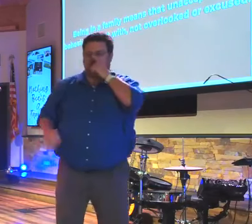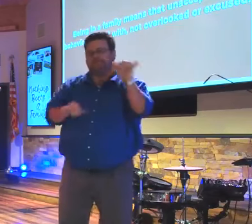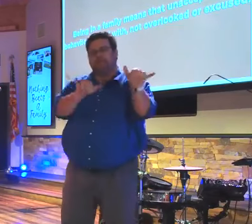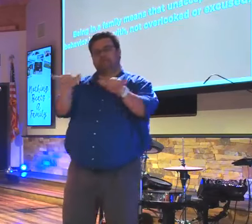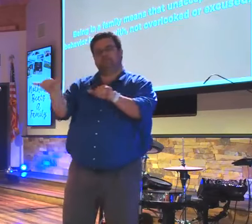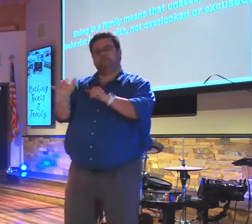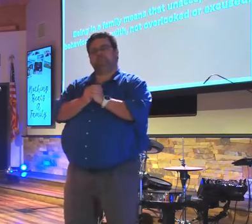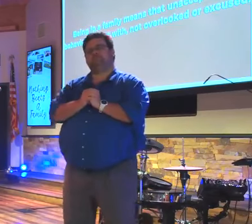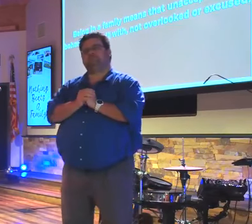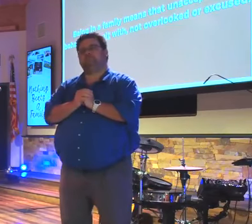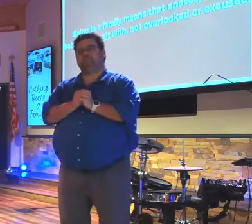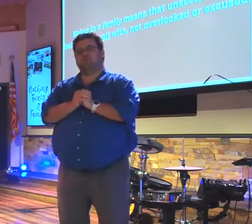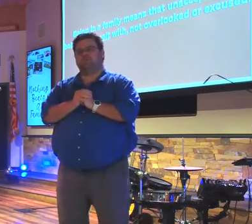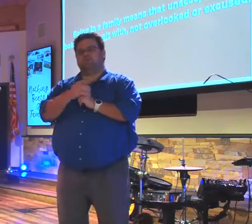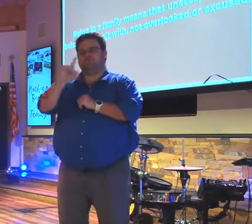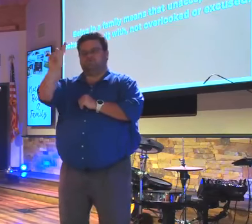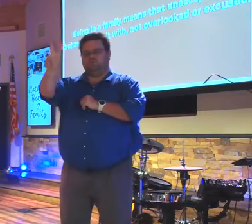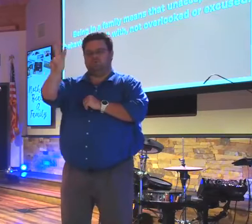it's like, for a